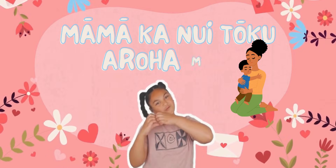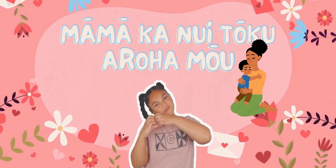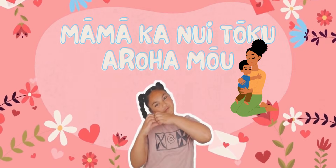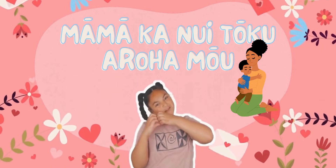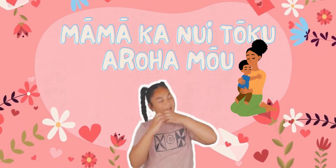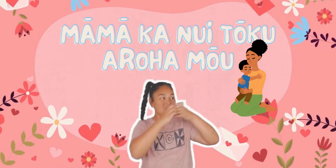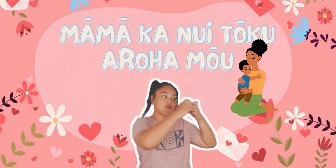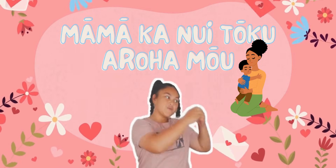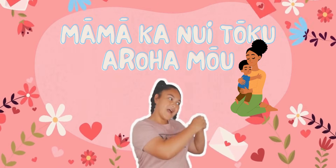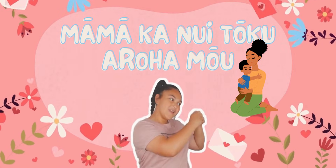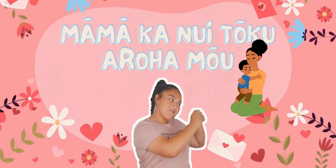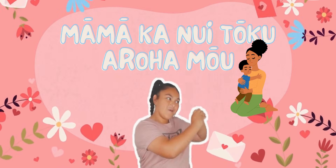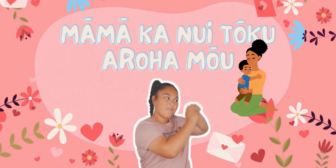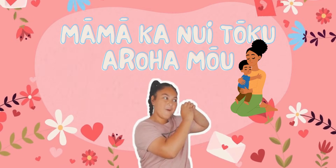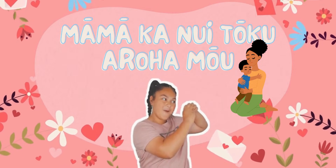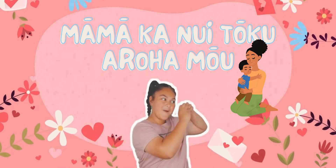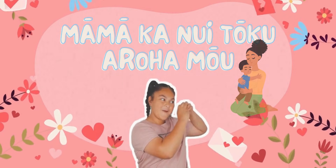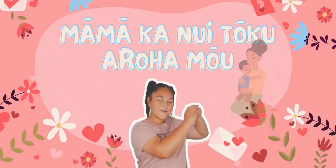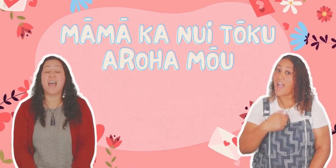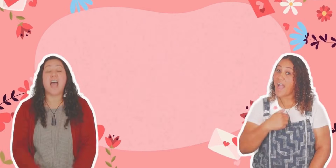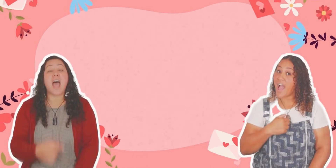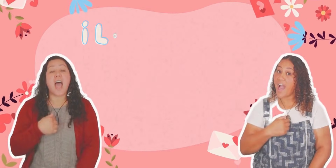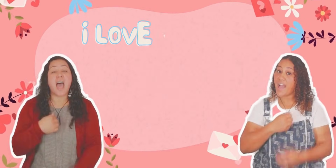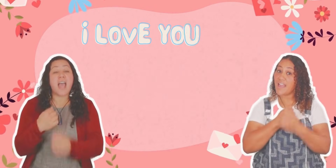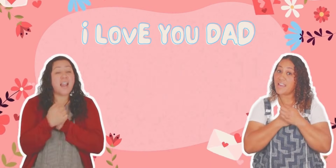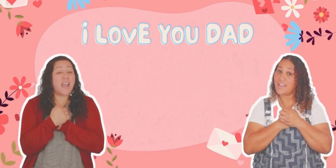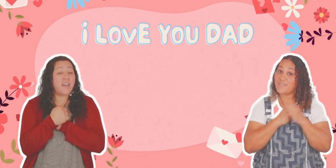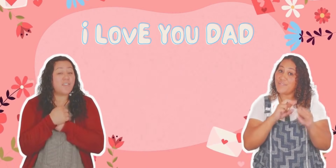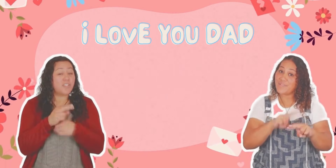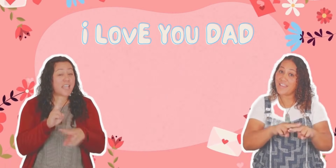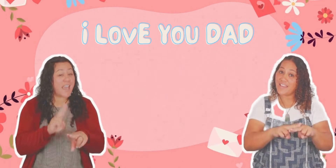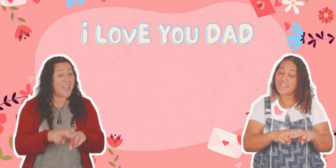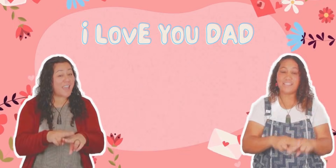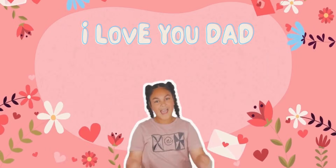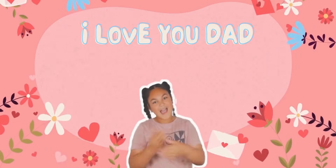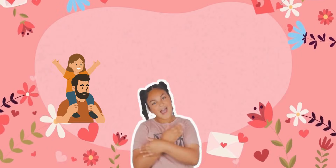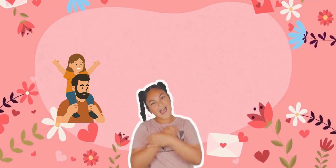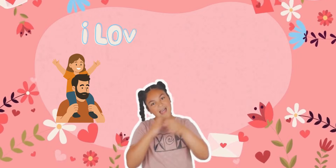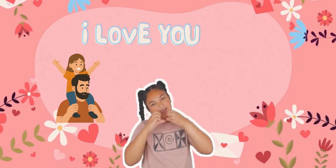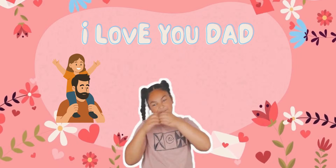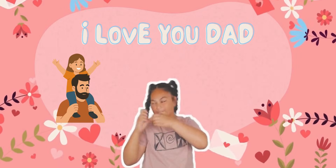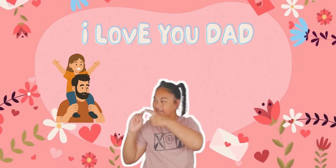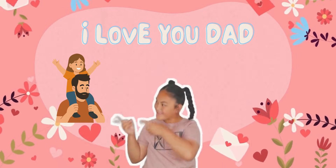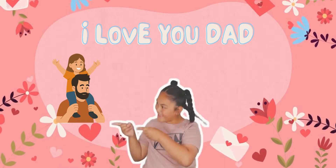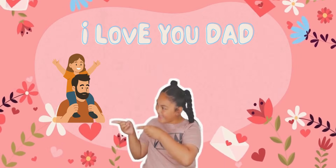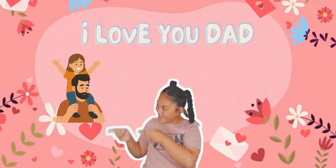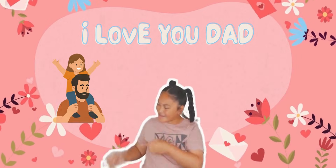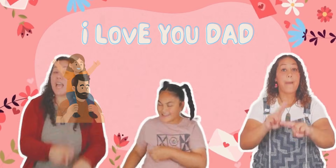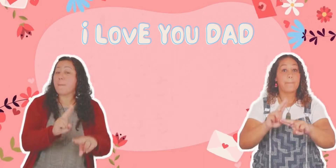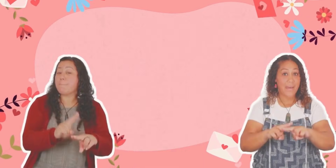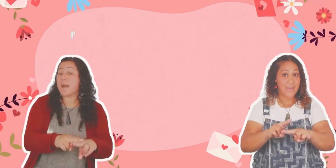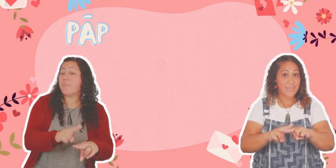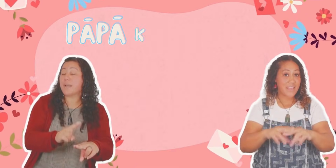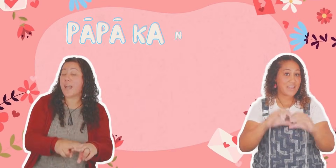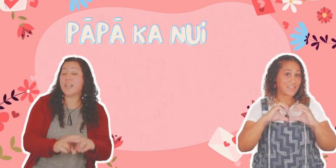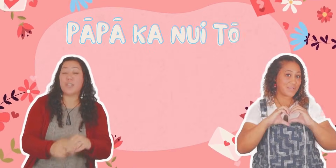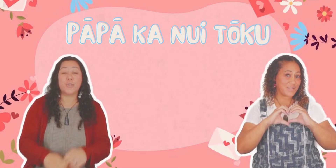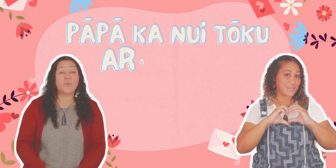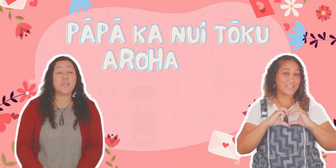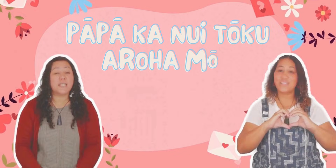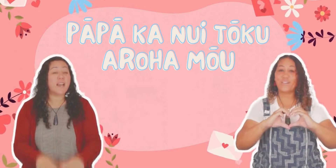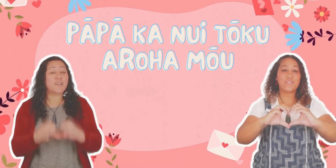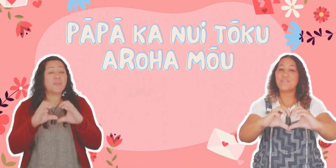ka nui toku aroha mo. I love you, Dad. I love you, Dad. Papa